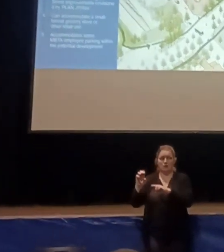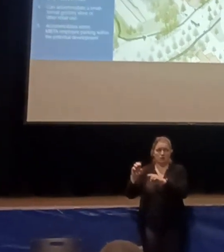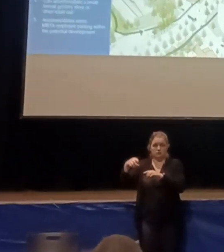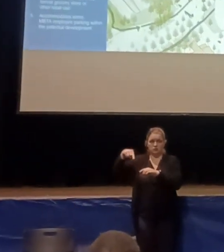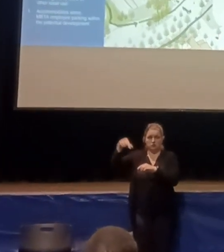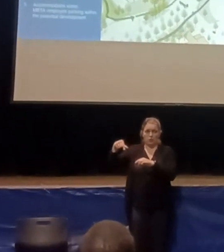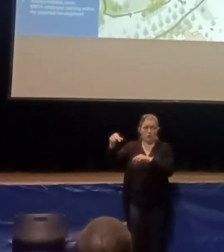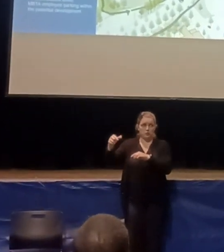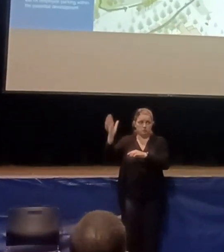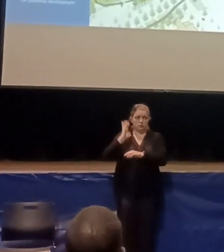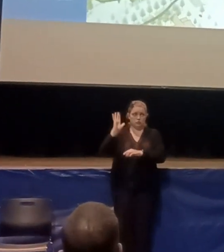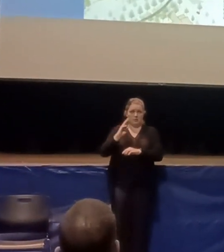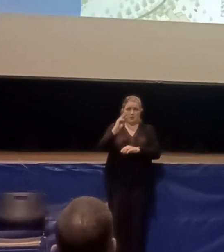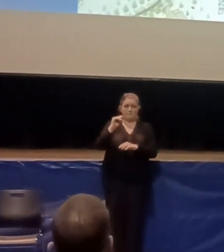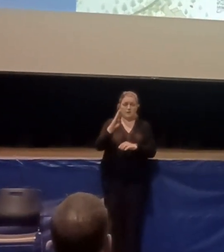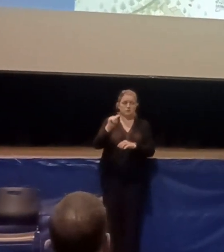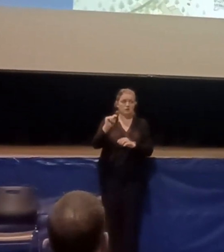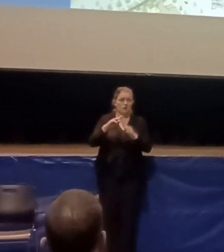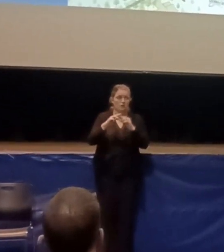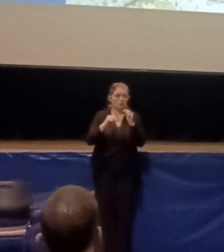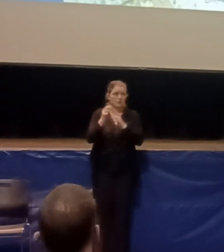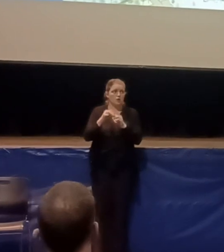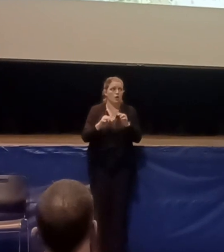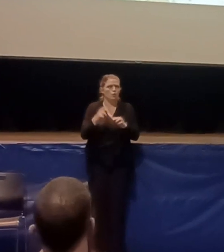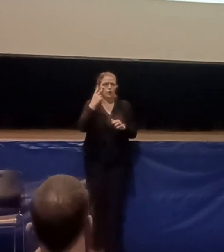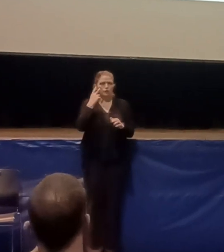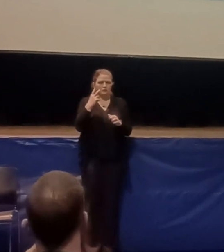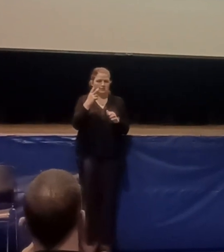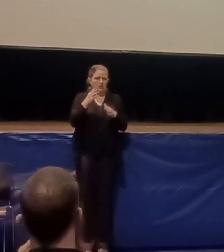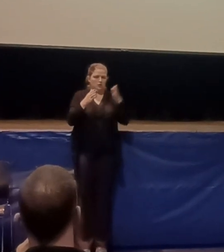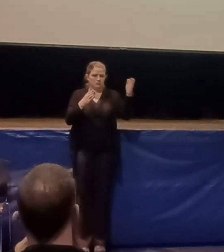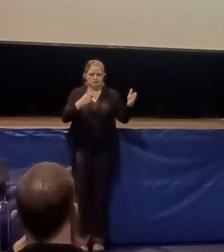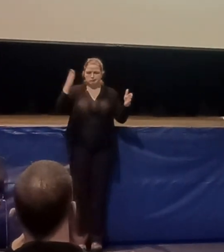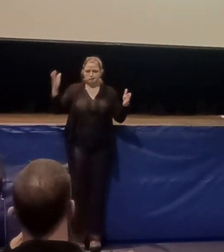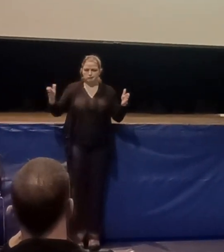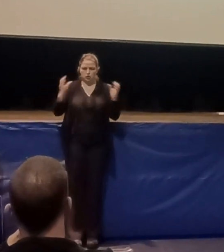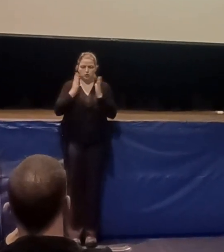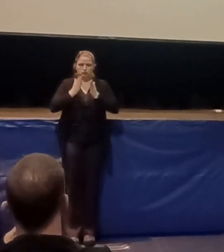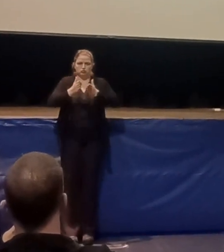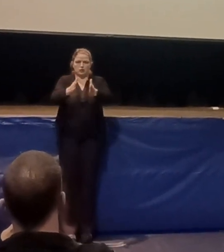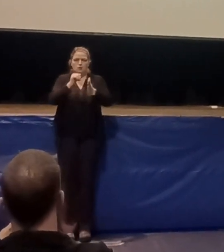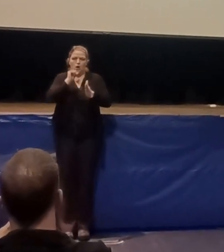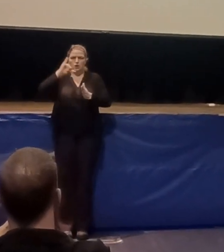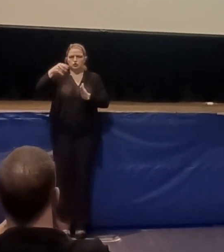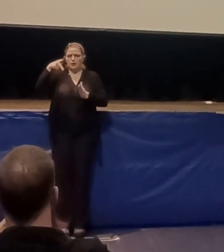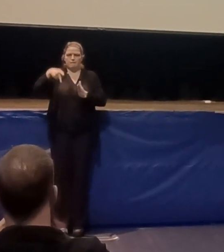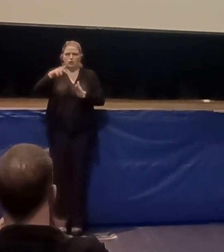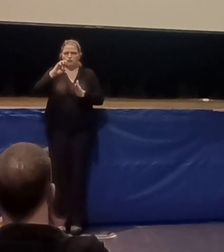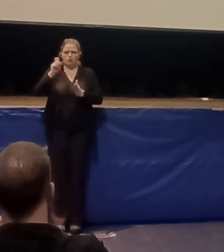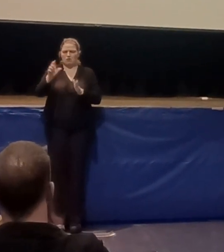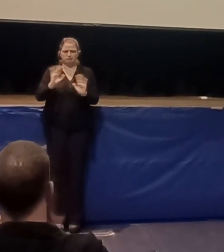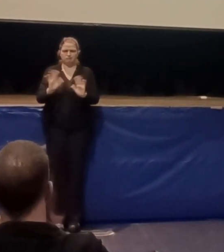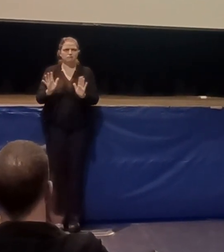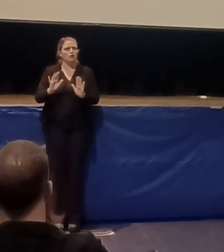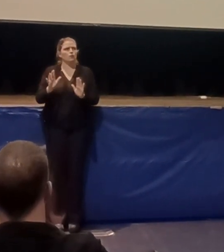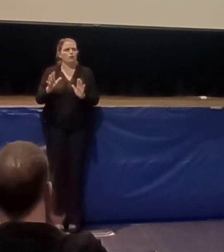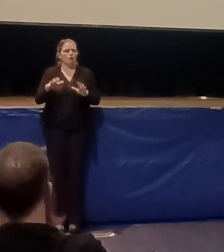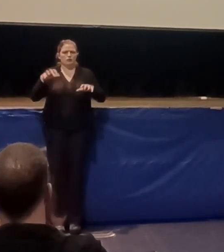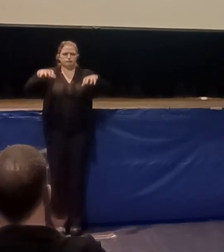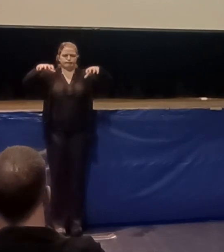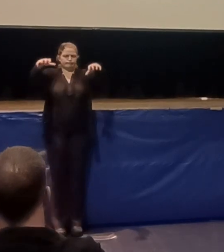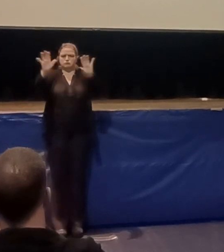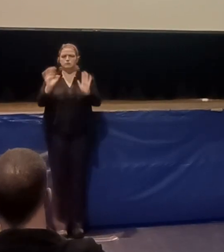old MbTA situation. And what you will see on each side of Washington Street, not where JP Rocks comes down with all this massive stuff they got